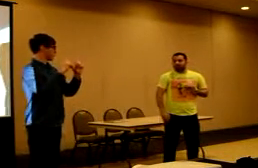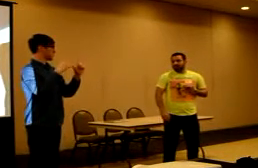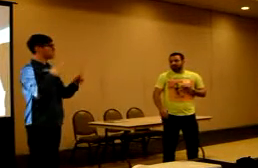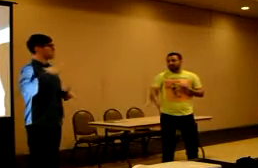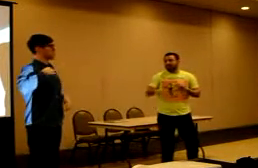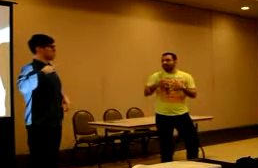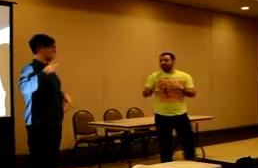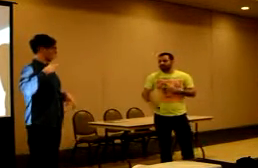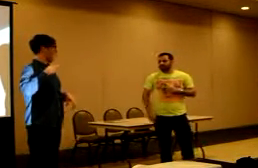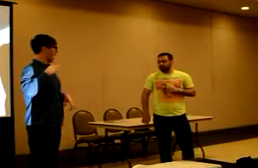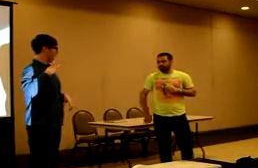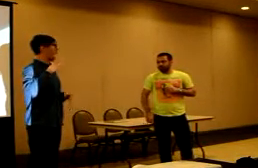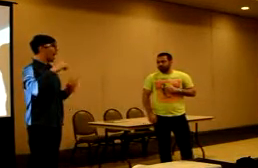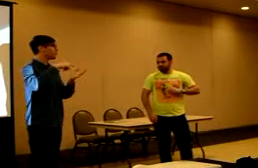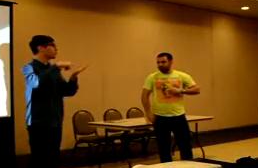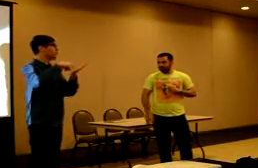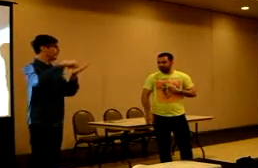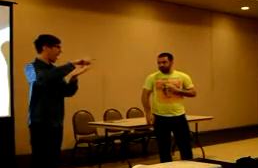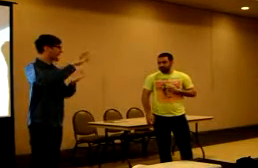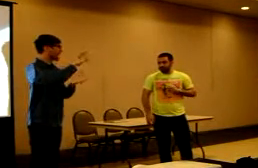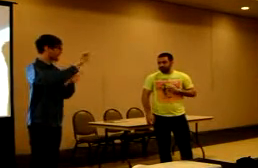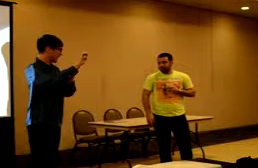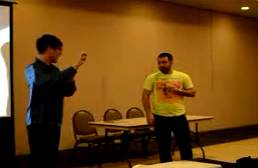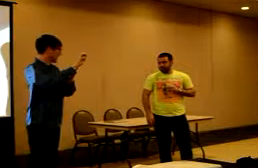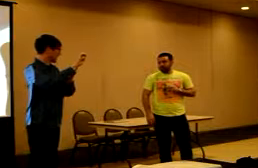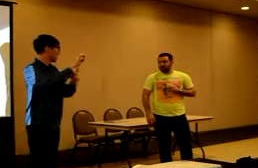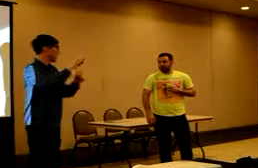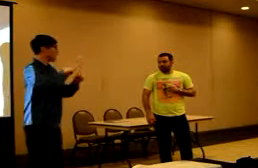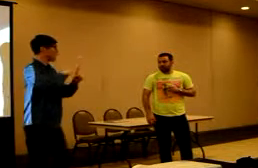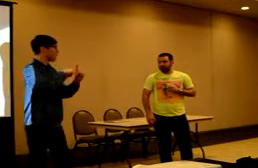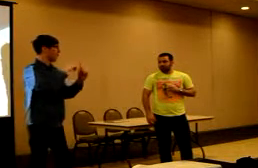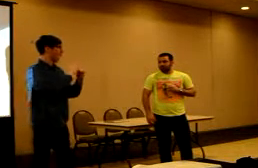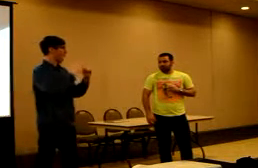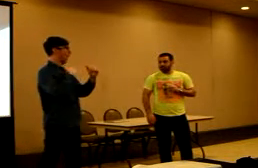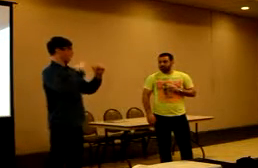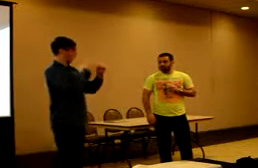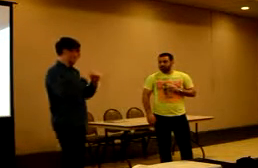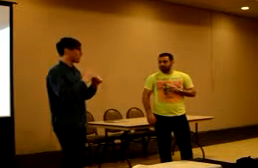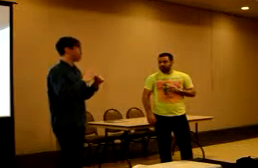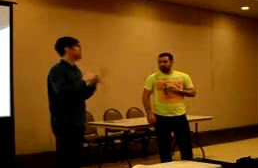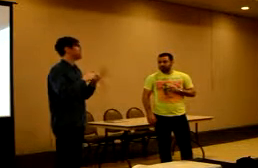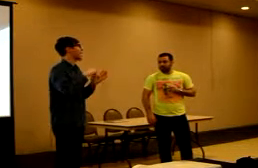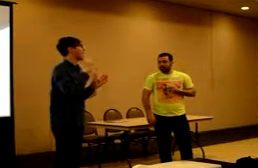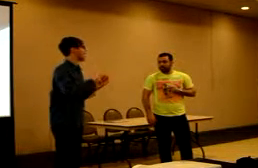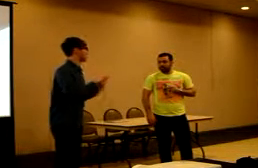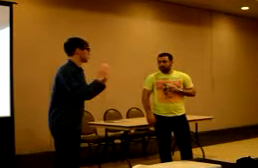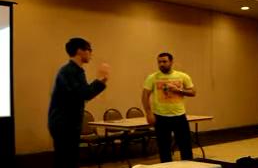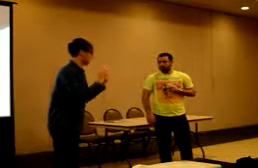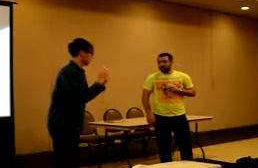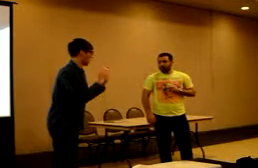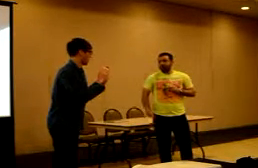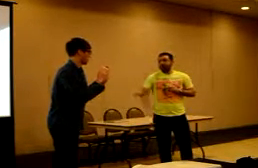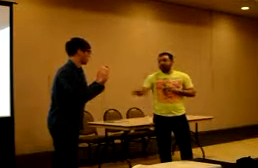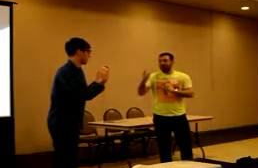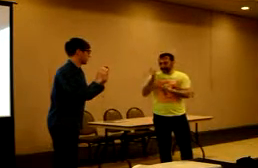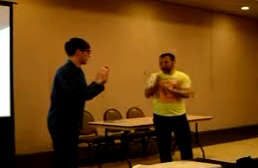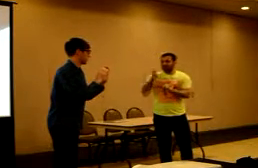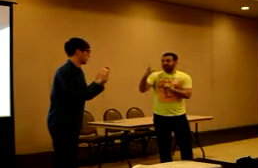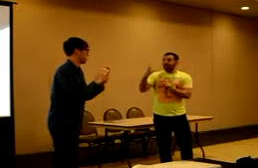If I get my licensure, I pay a fee to become licensed, but I have to be certified to